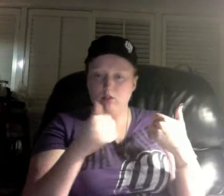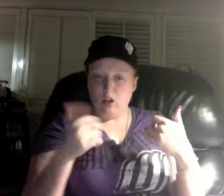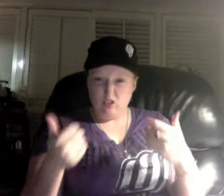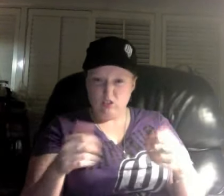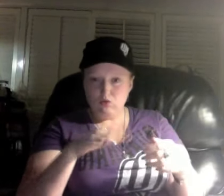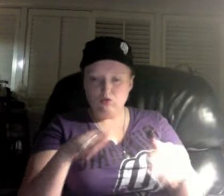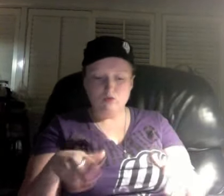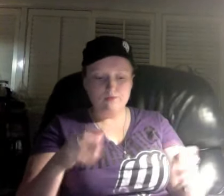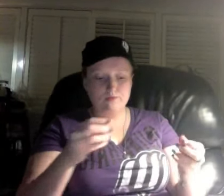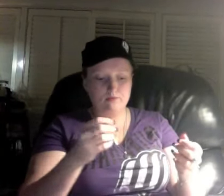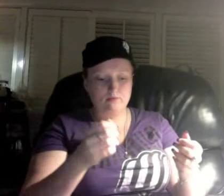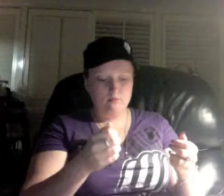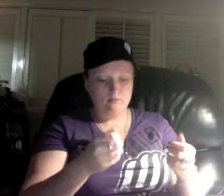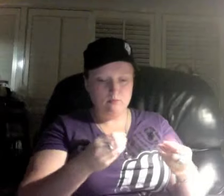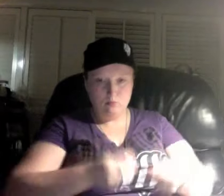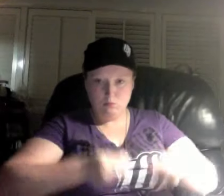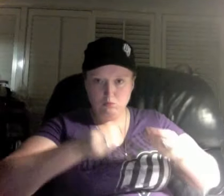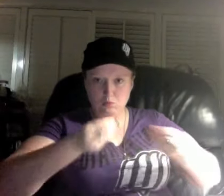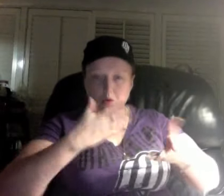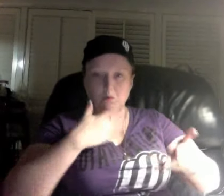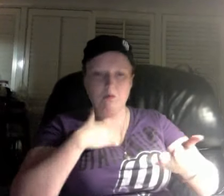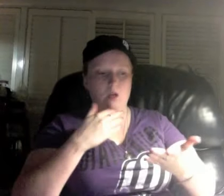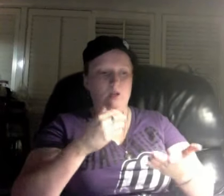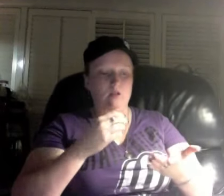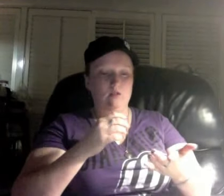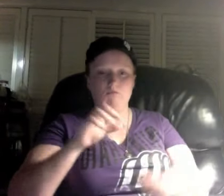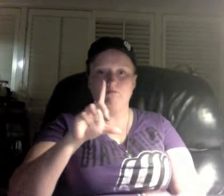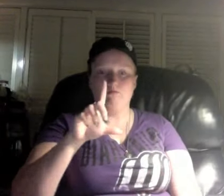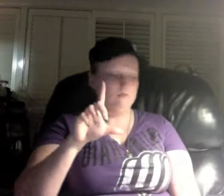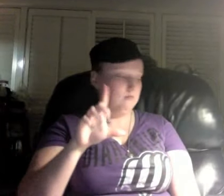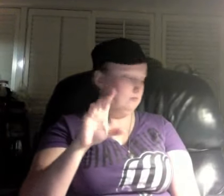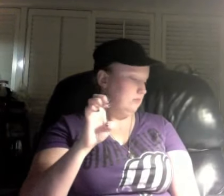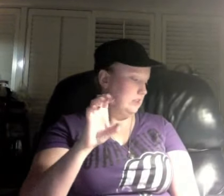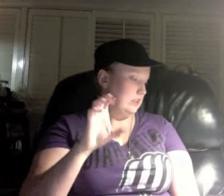And so I have 3 kids, and each of them go up, and they